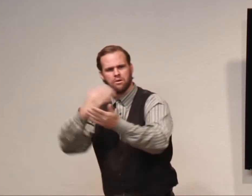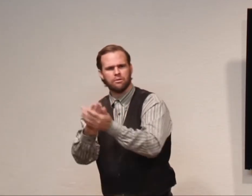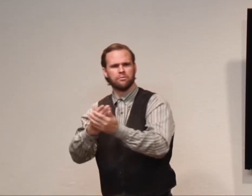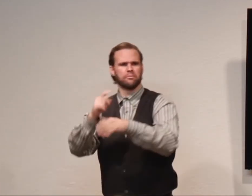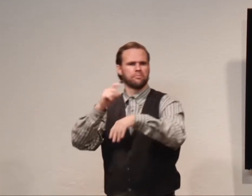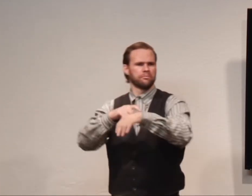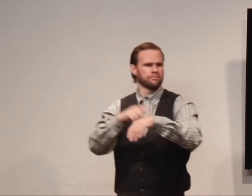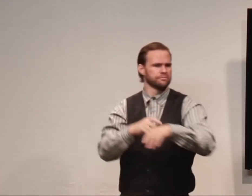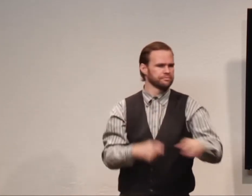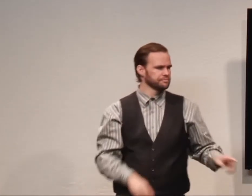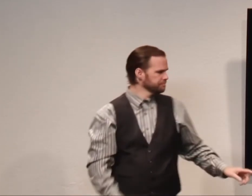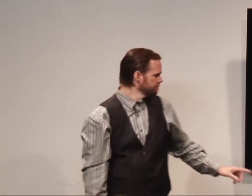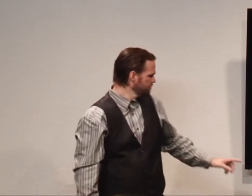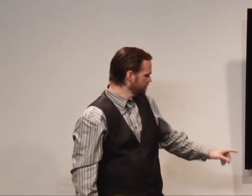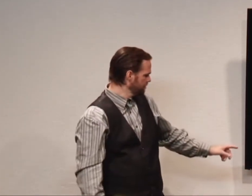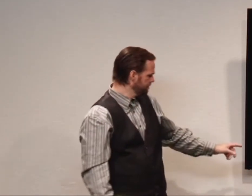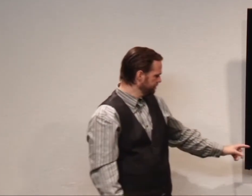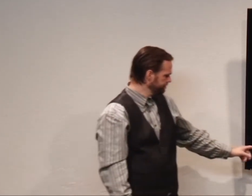forever.